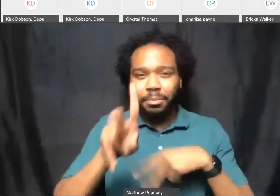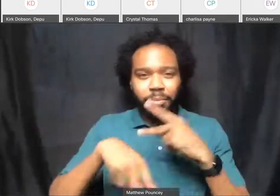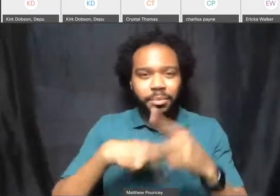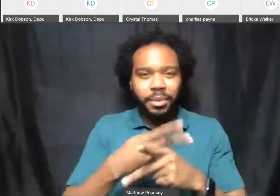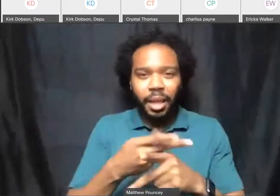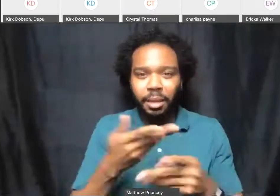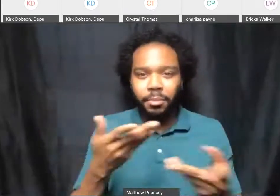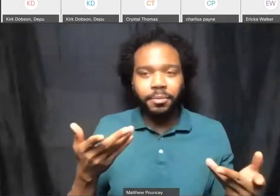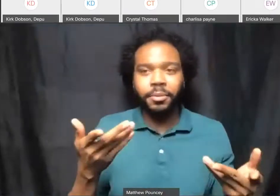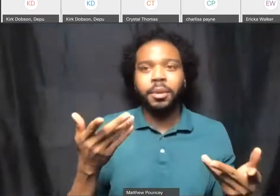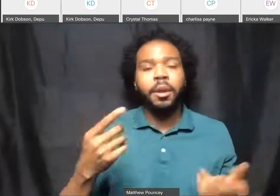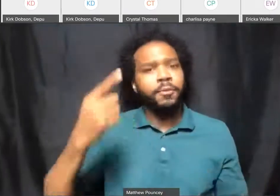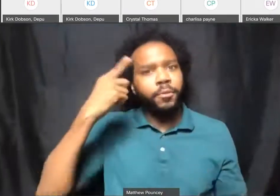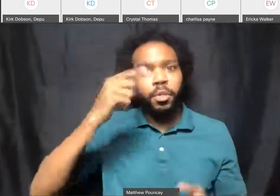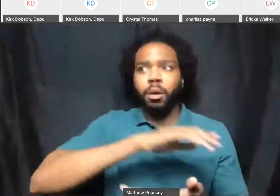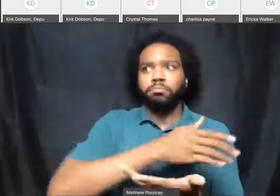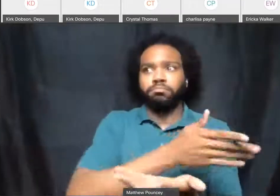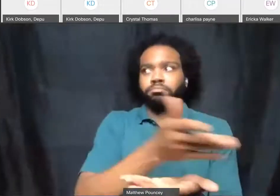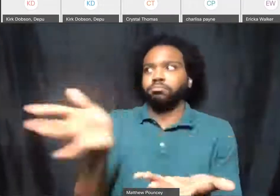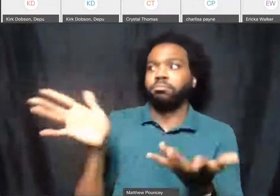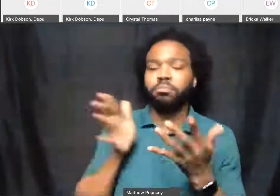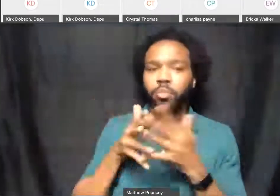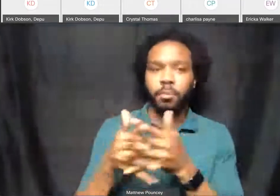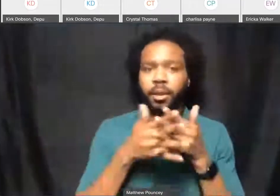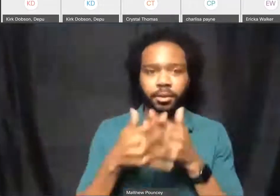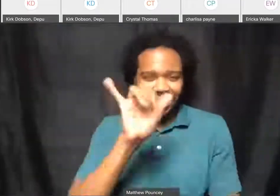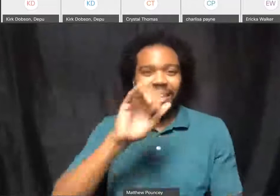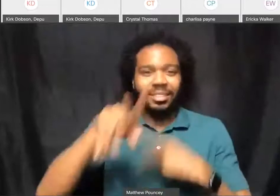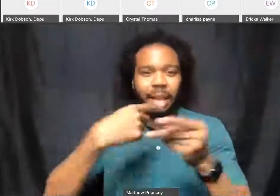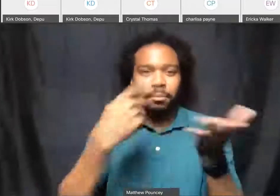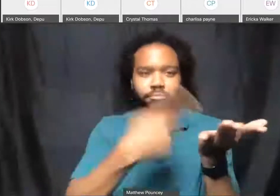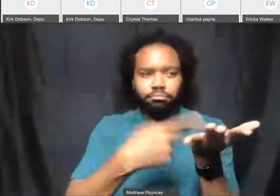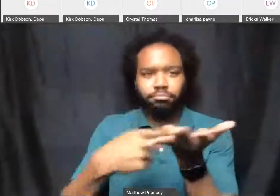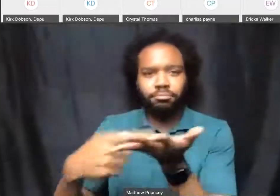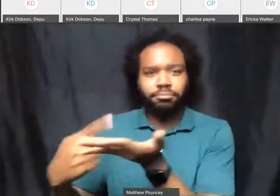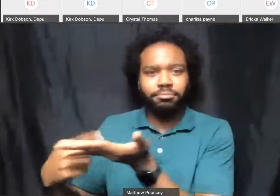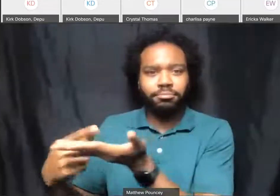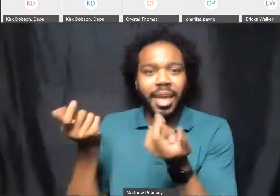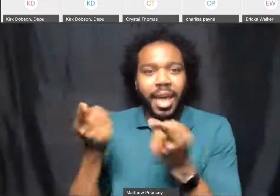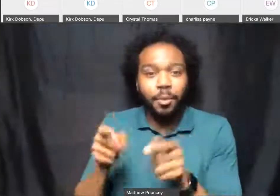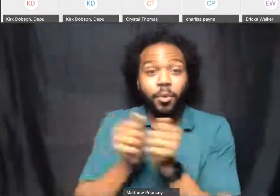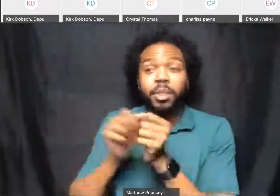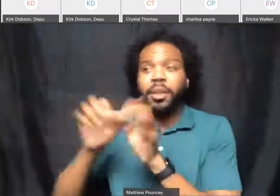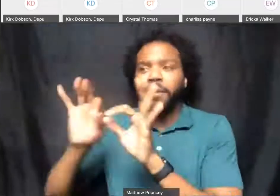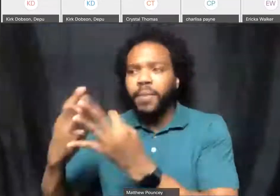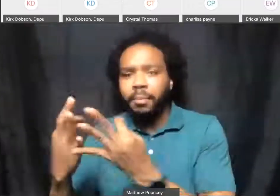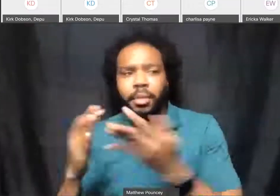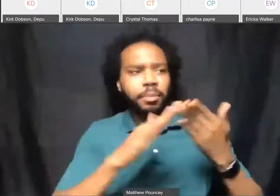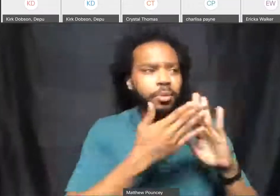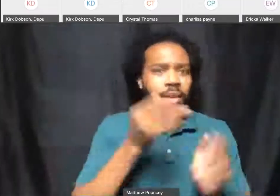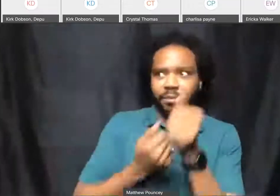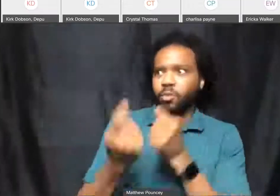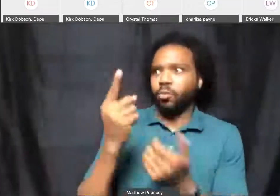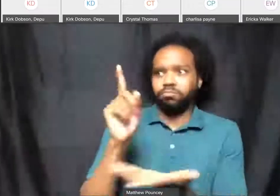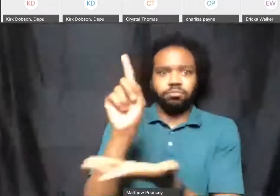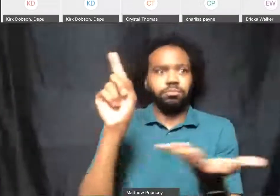for the whole country we see. Those are the kinds of discussions that happen in families and communities everywhere for all people. And